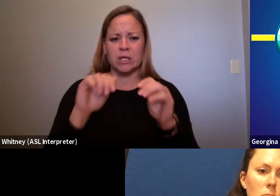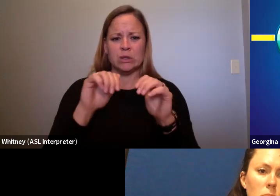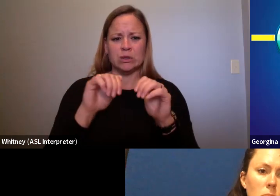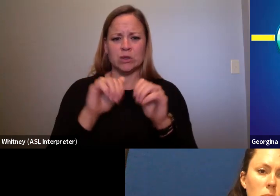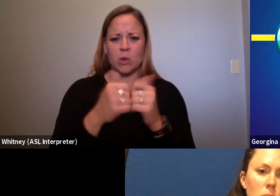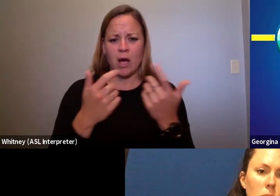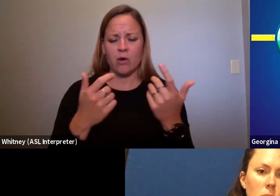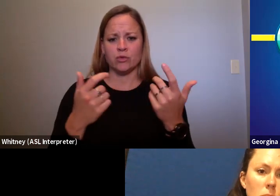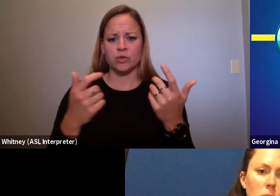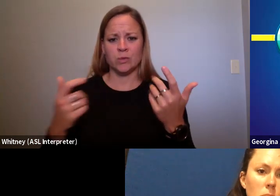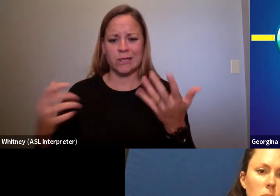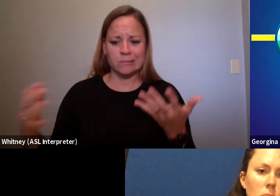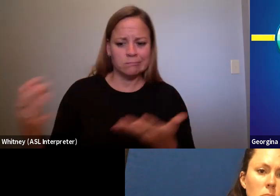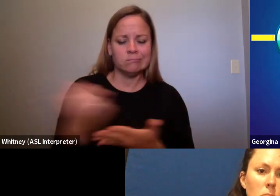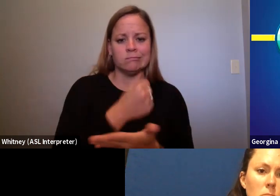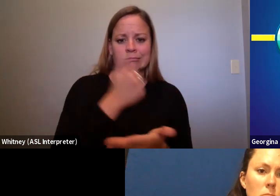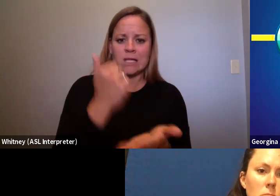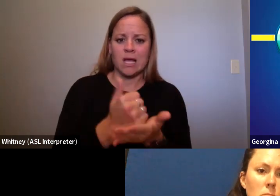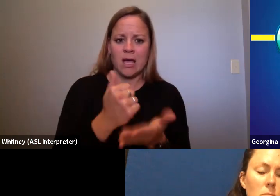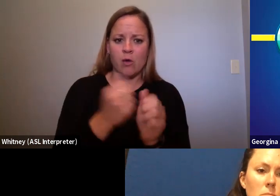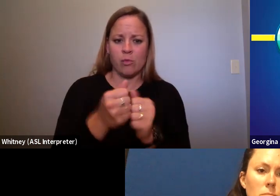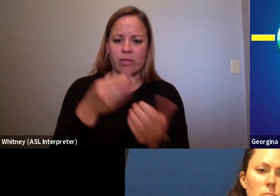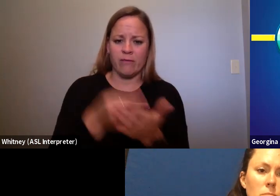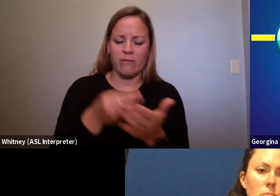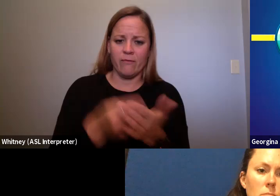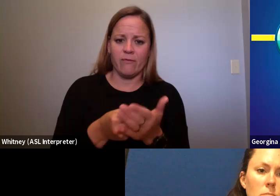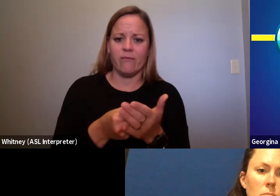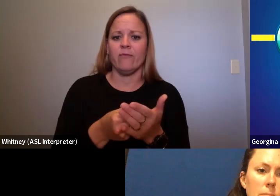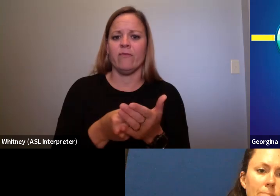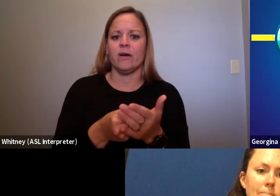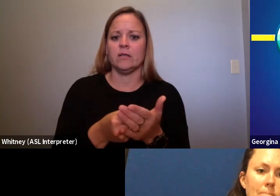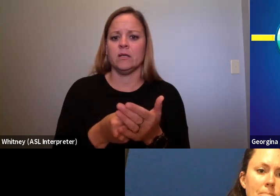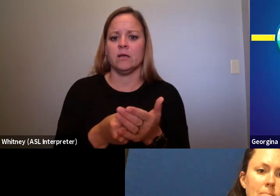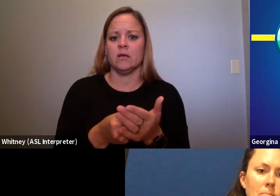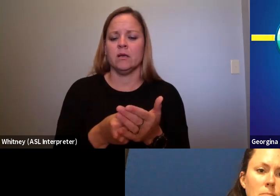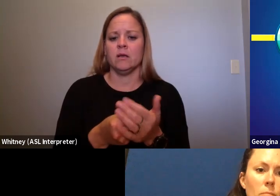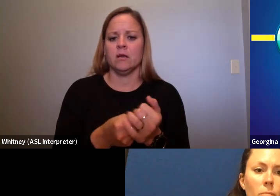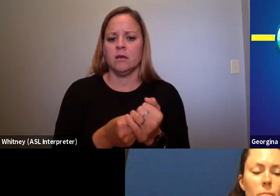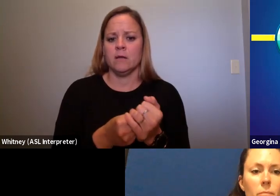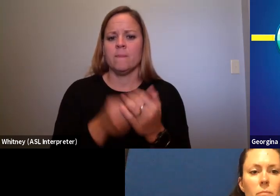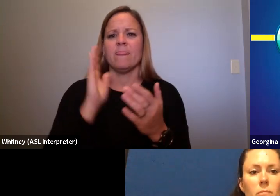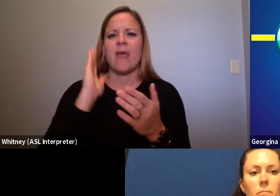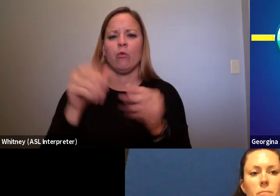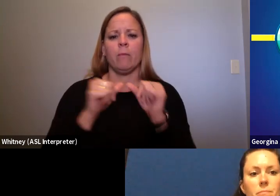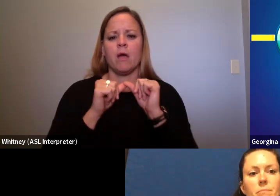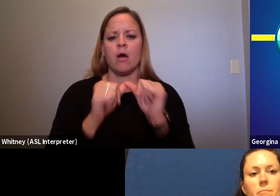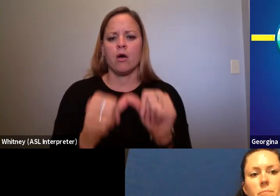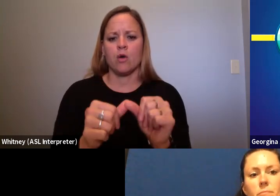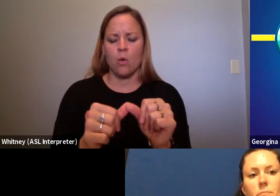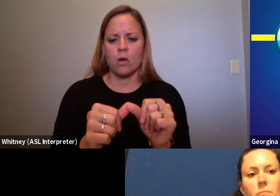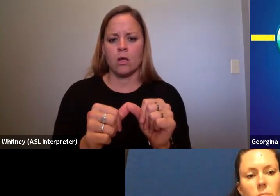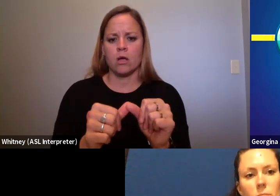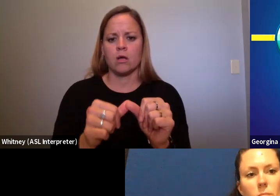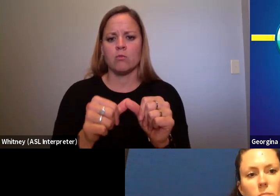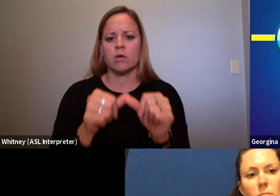of them to help us leverage the funding source to continue the work that we're doing? That will be ongoing. Continue paying for